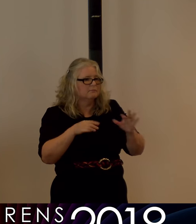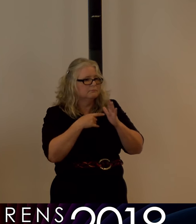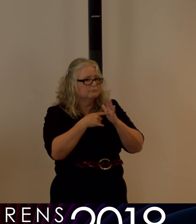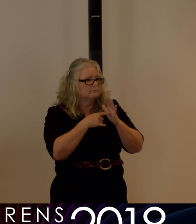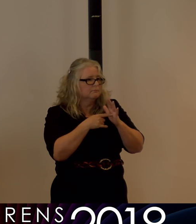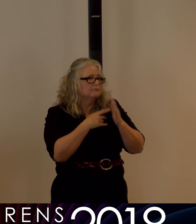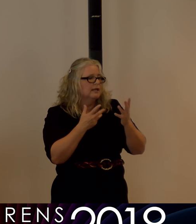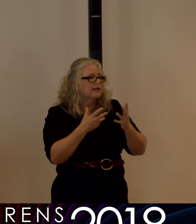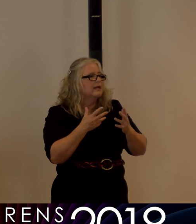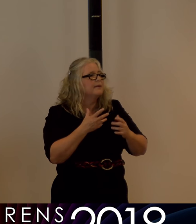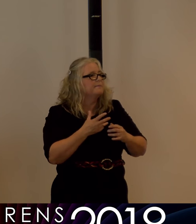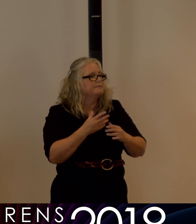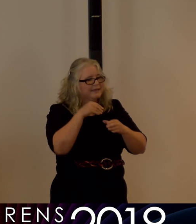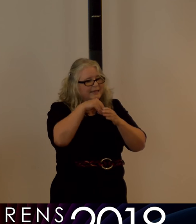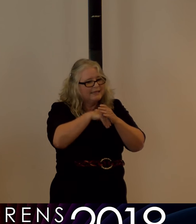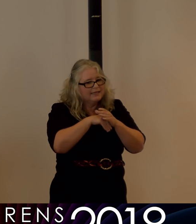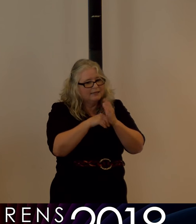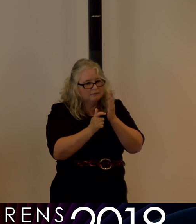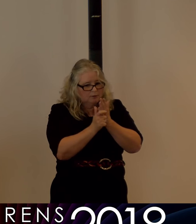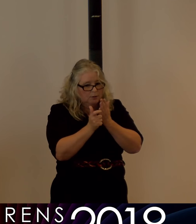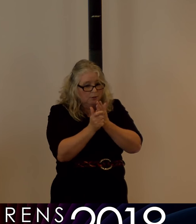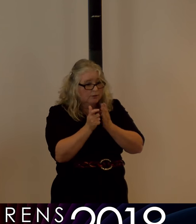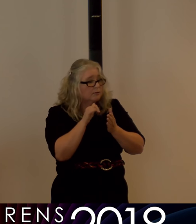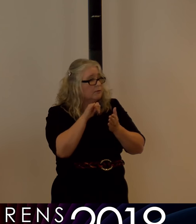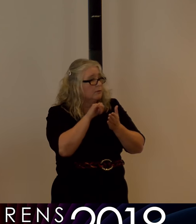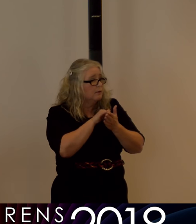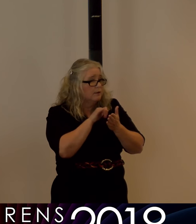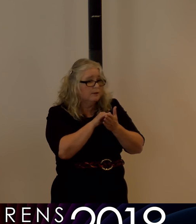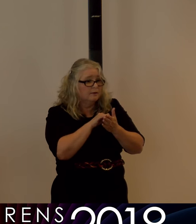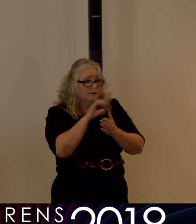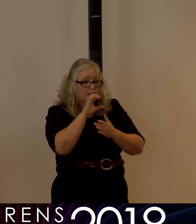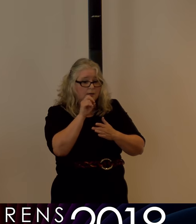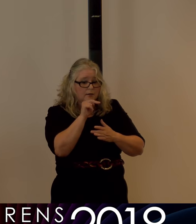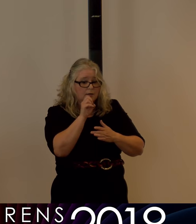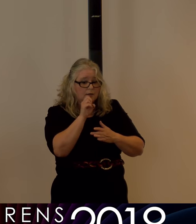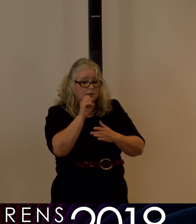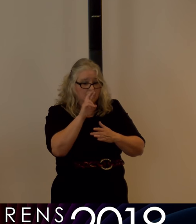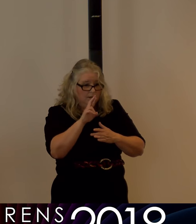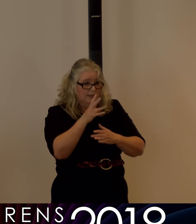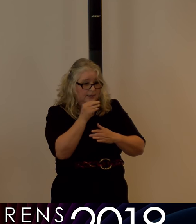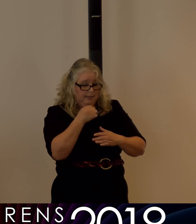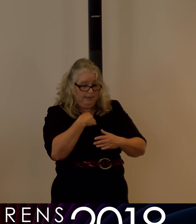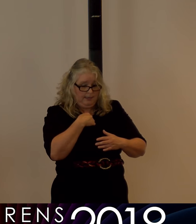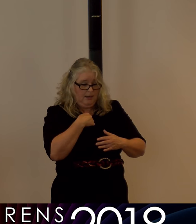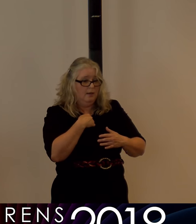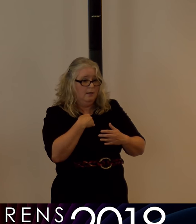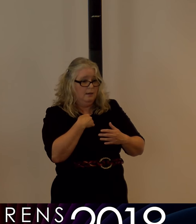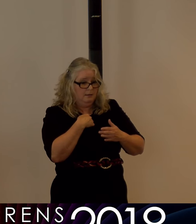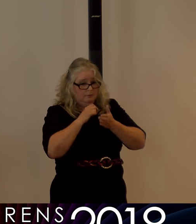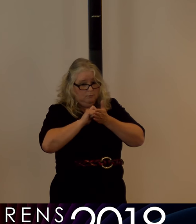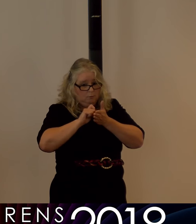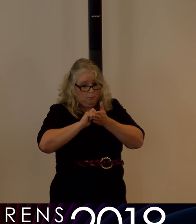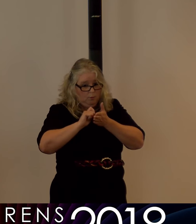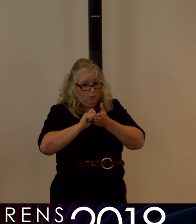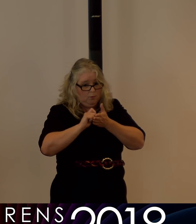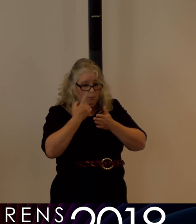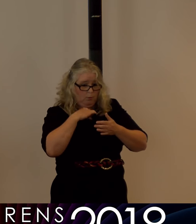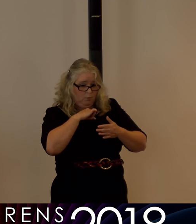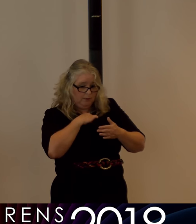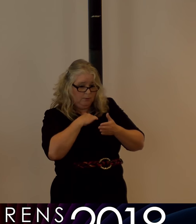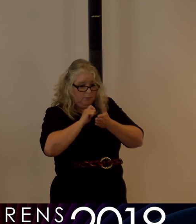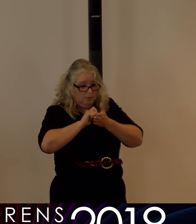Now, in the article that Connie Van Ravenswijk-Arts and I put together, Connie and I were co-editors of this issue,